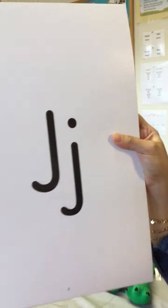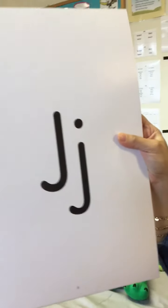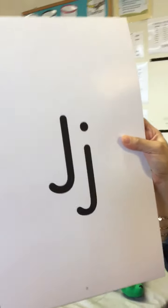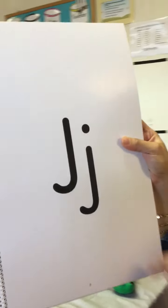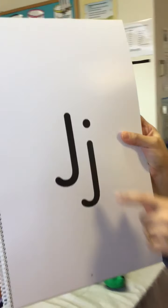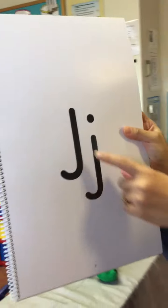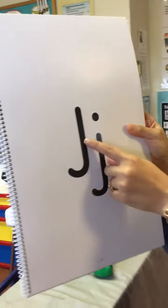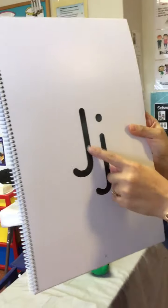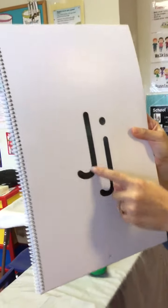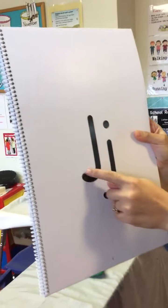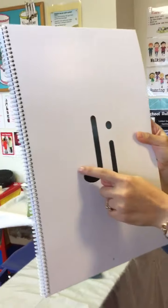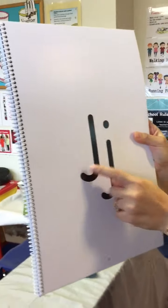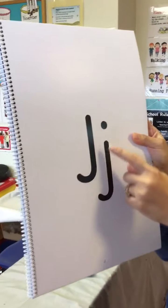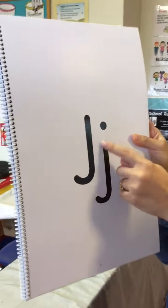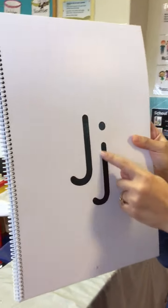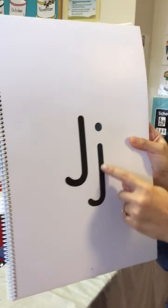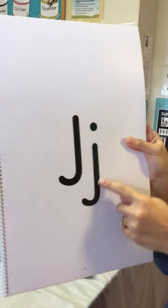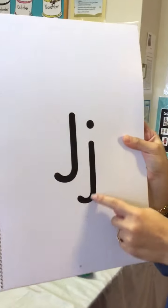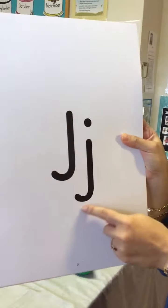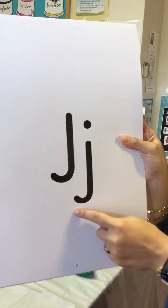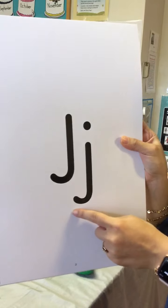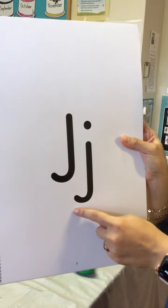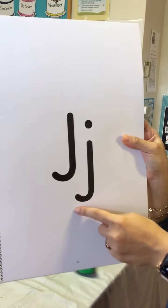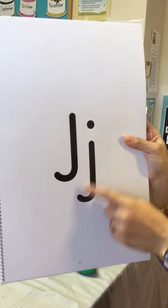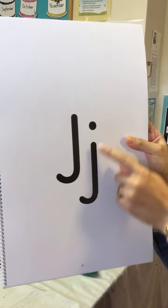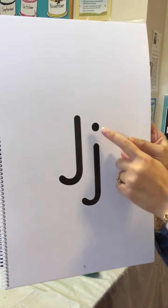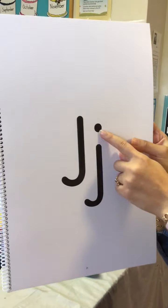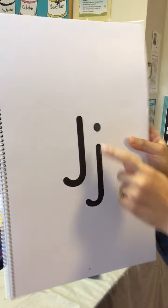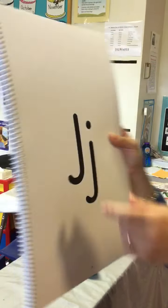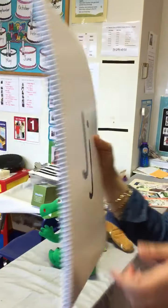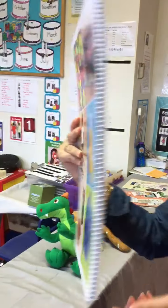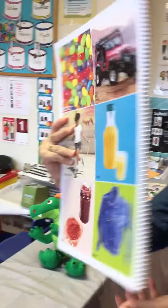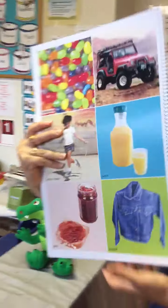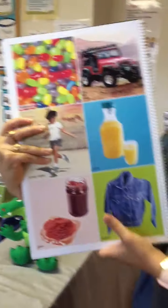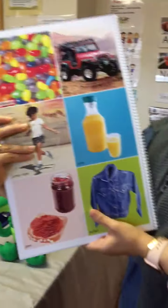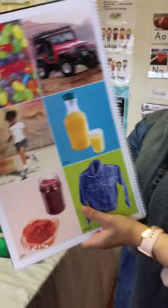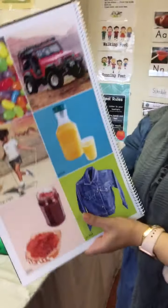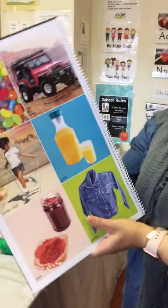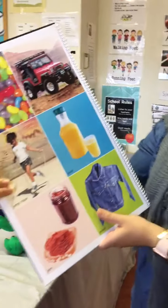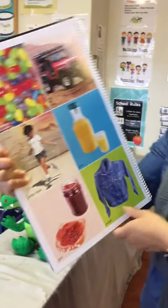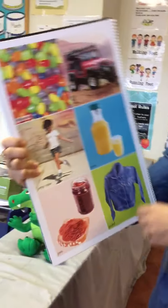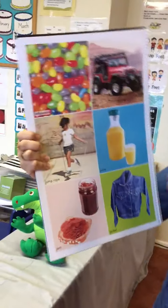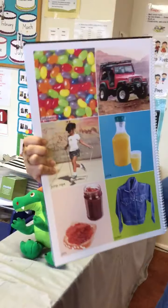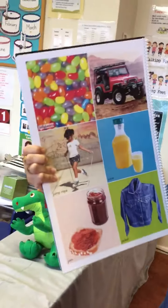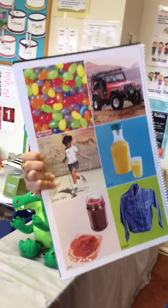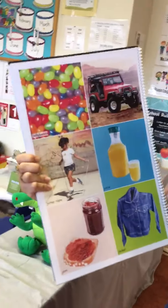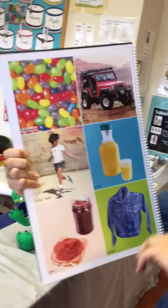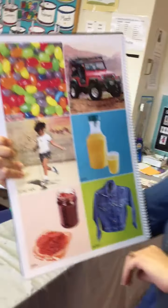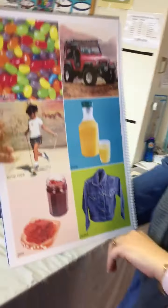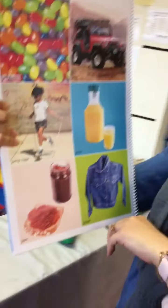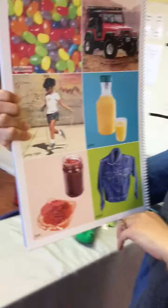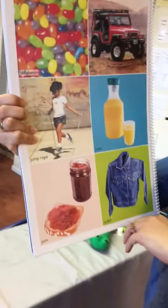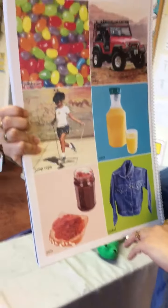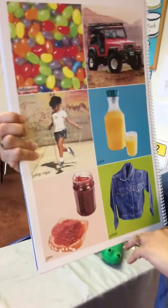Good job. This is a capital J, and this is a lowercase J. And let's see what starts with the letter